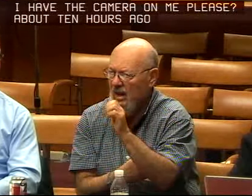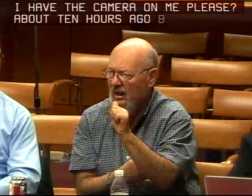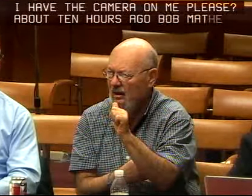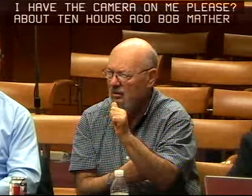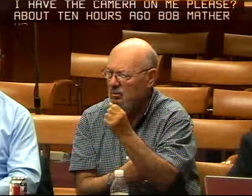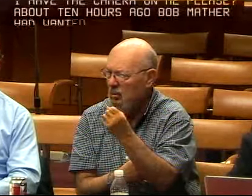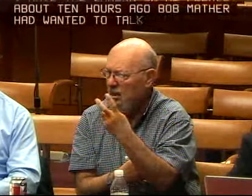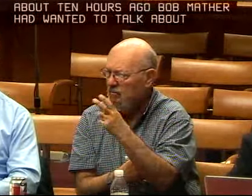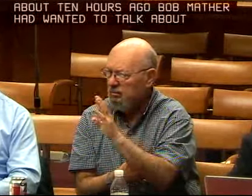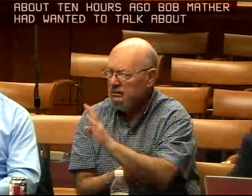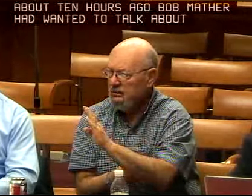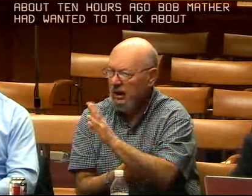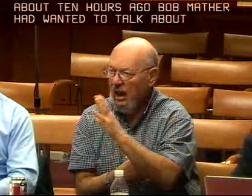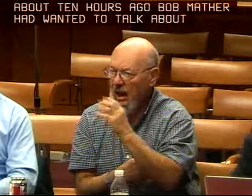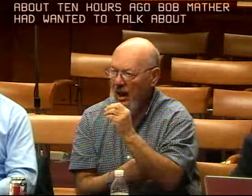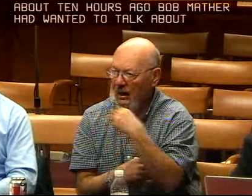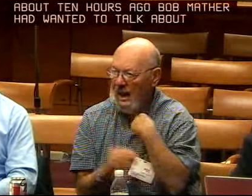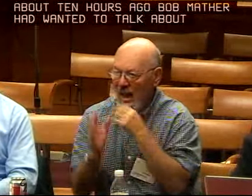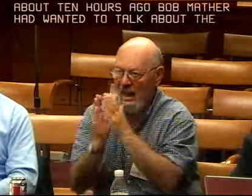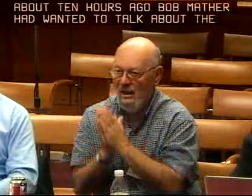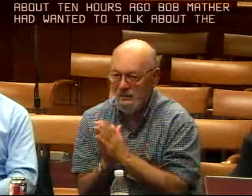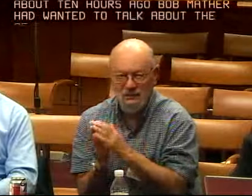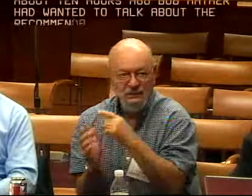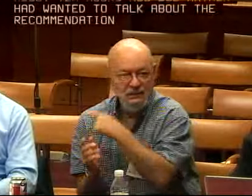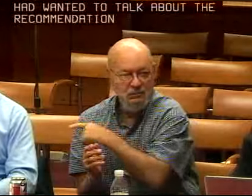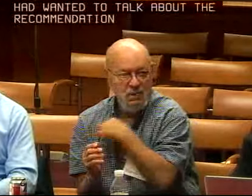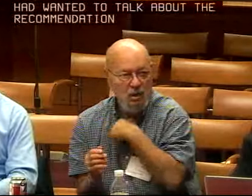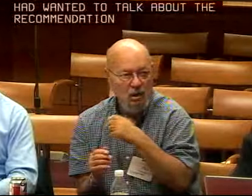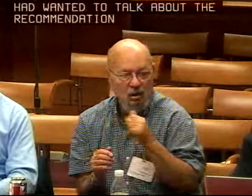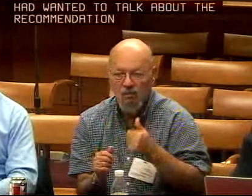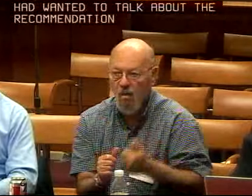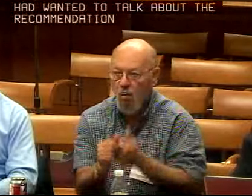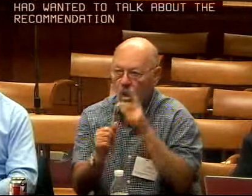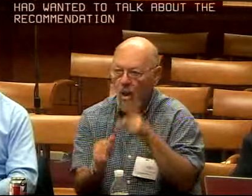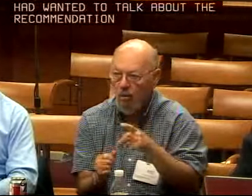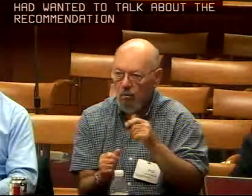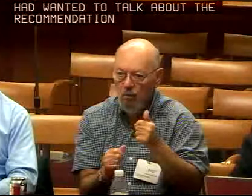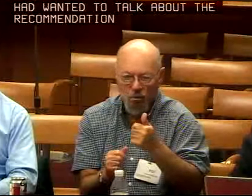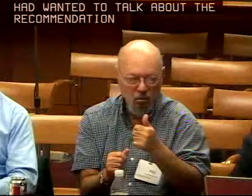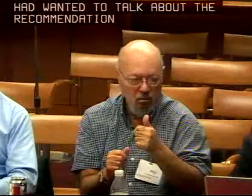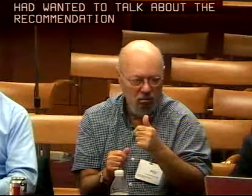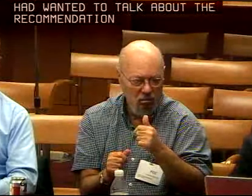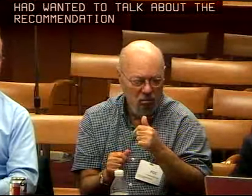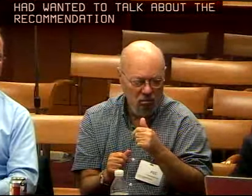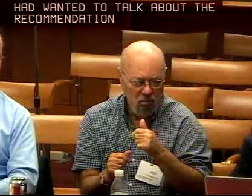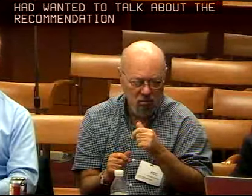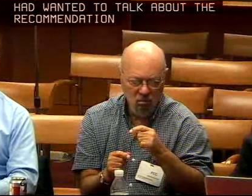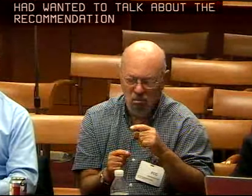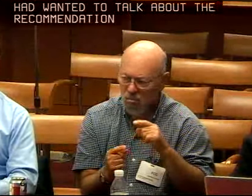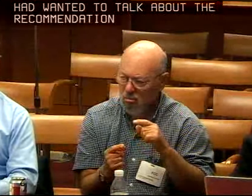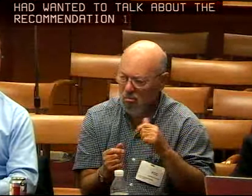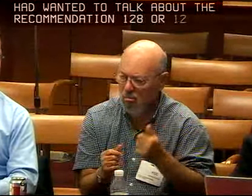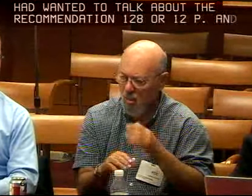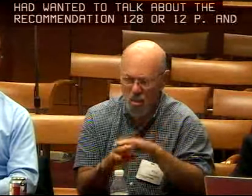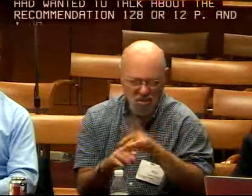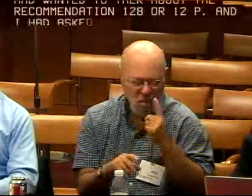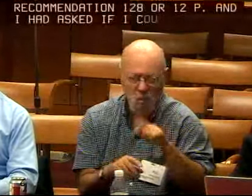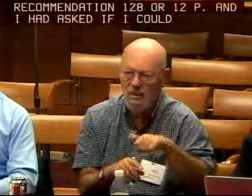recommendation 12A or 12B rather, and I had asked if I could follow up with